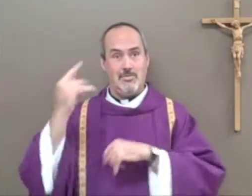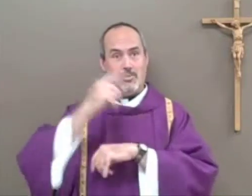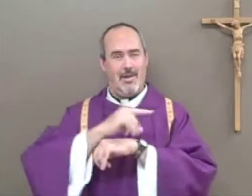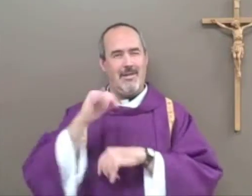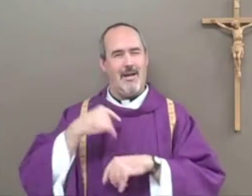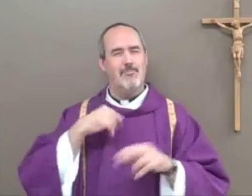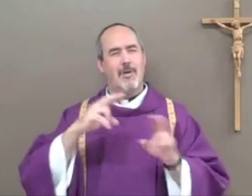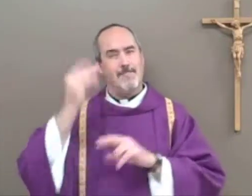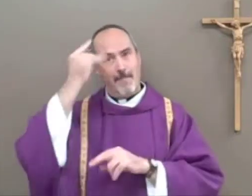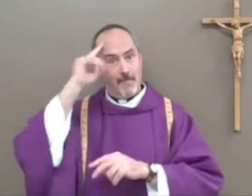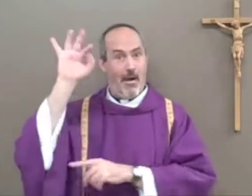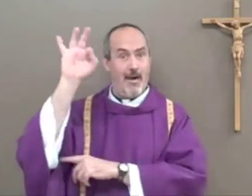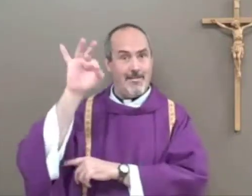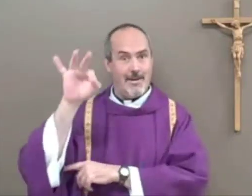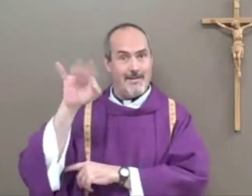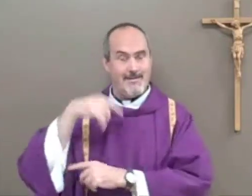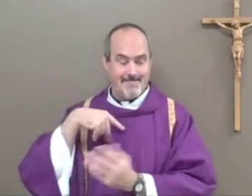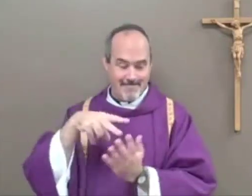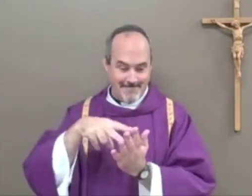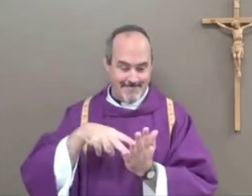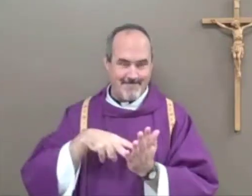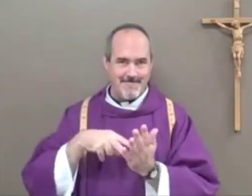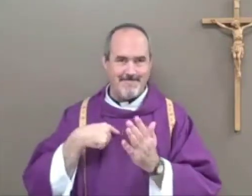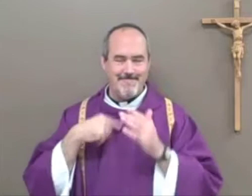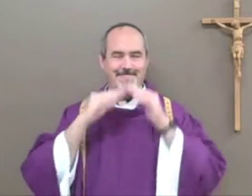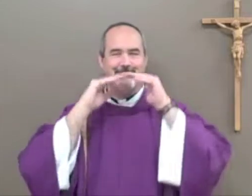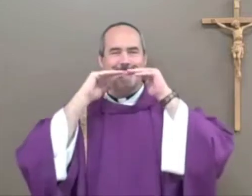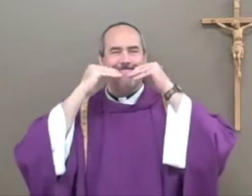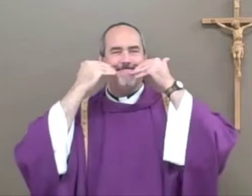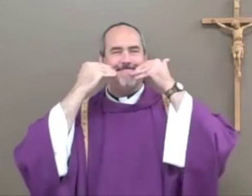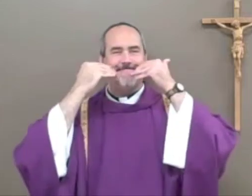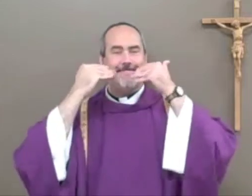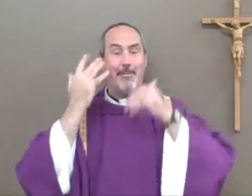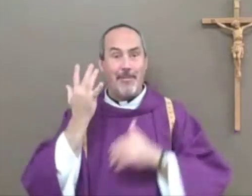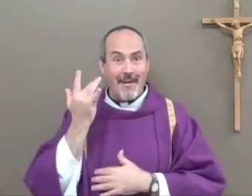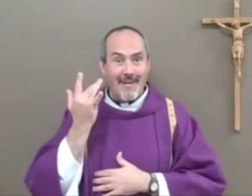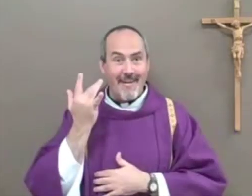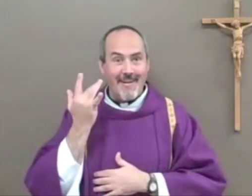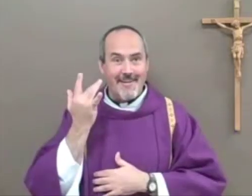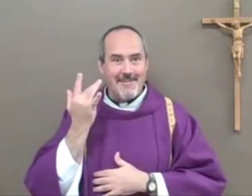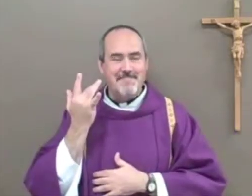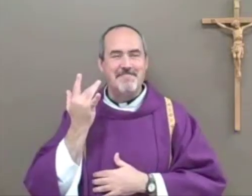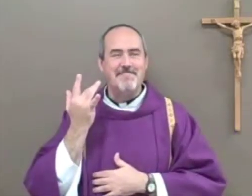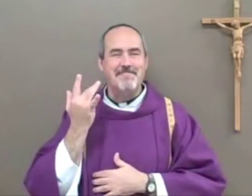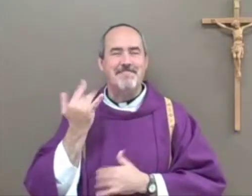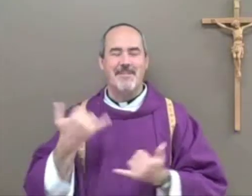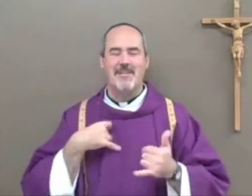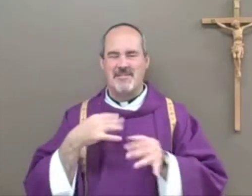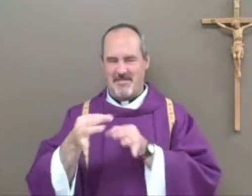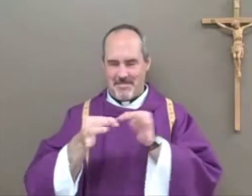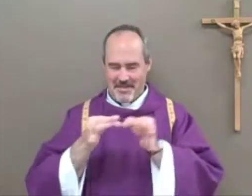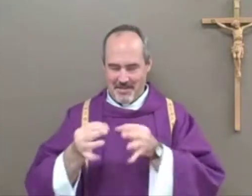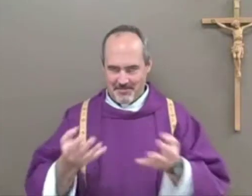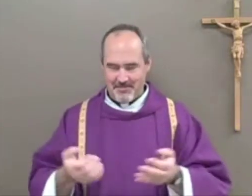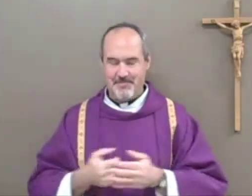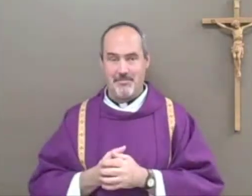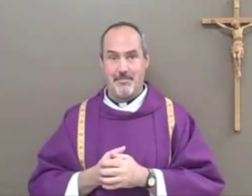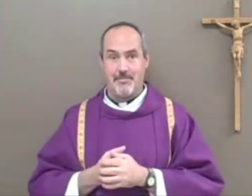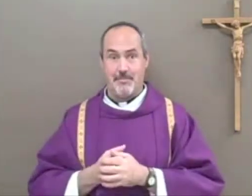When I was reading the gospel today in preparation for my homily, it kind of made me smile a little bit. Let me tell you why that